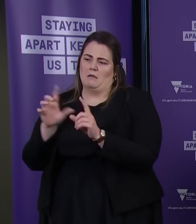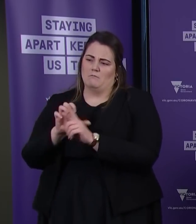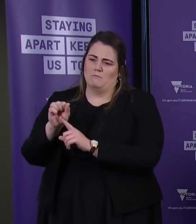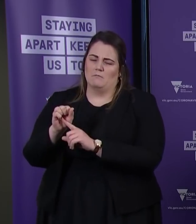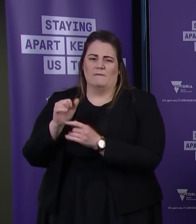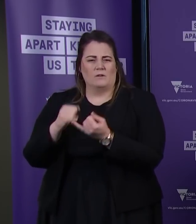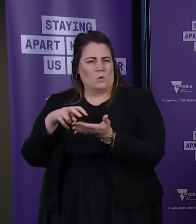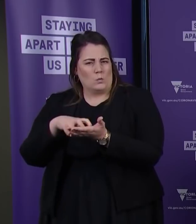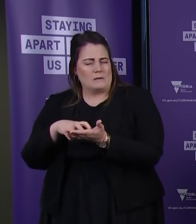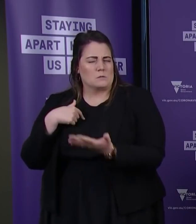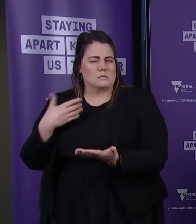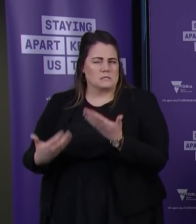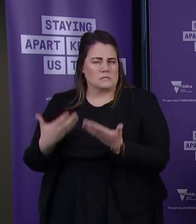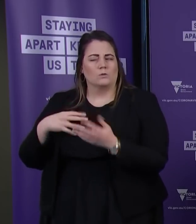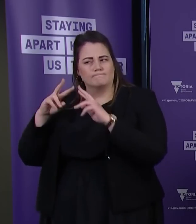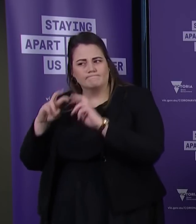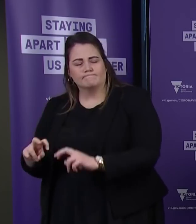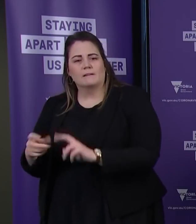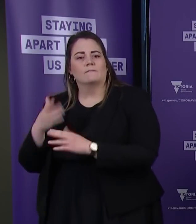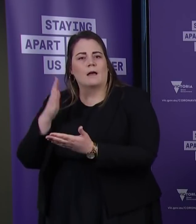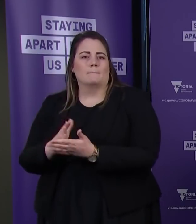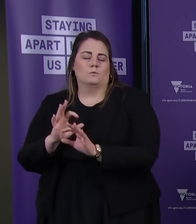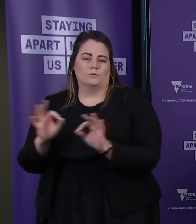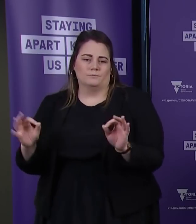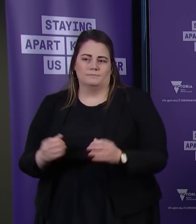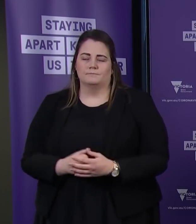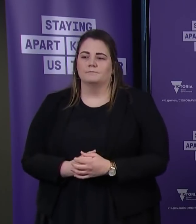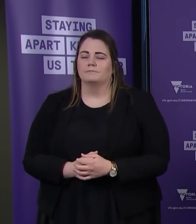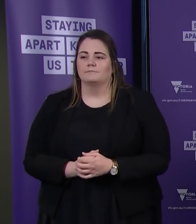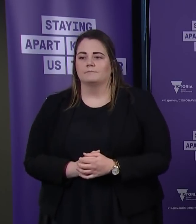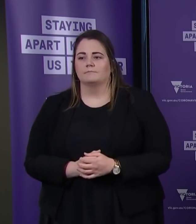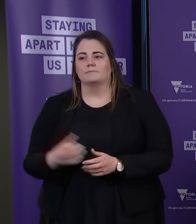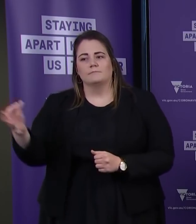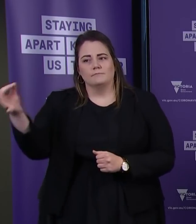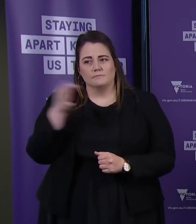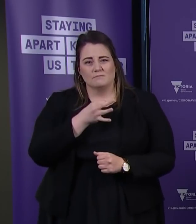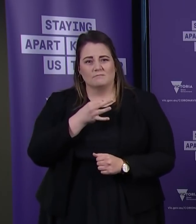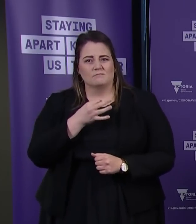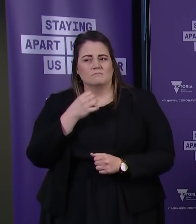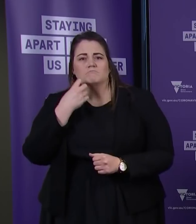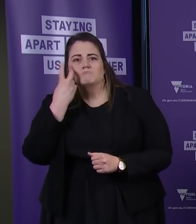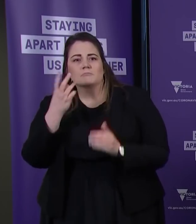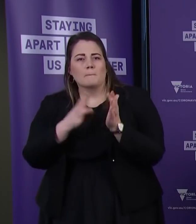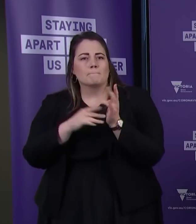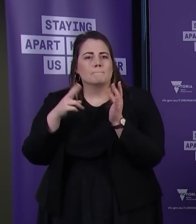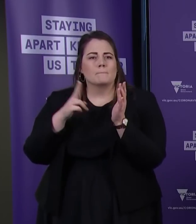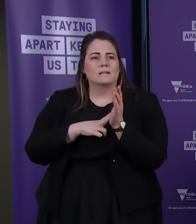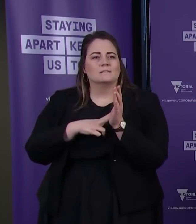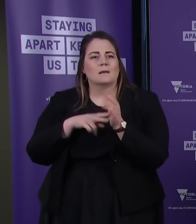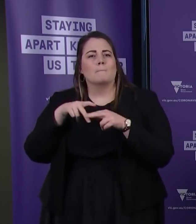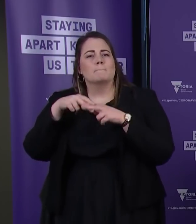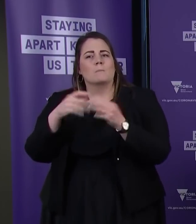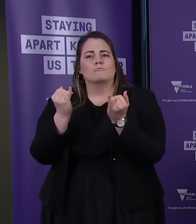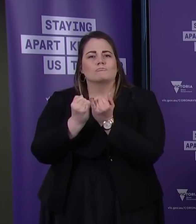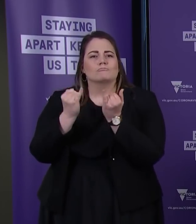case. Are you concerned about people, particularly on the public holiday on Monday? The weather's meant to be unbelievable. This is the first weekend